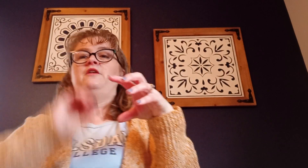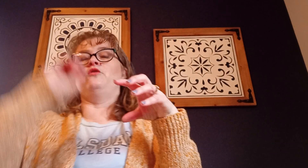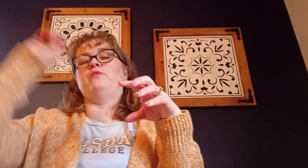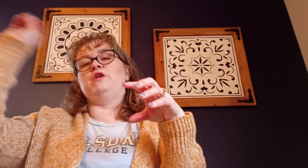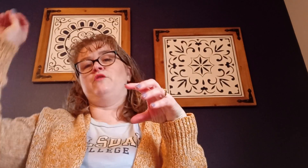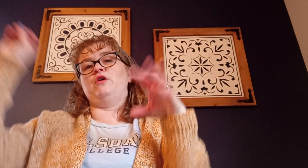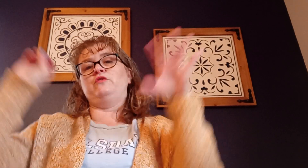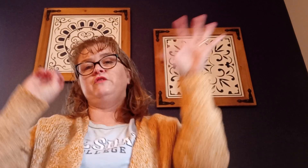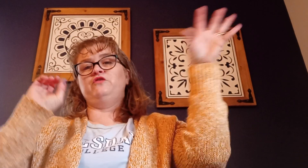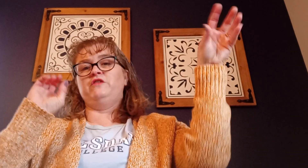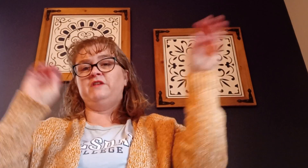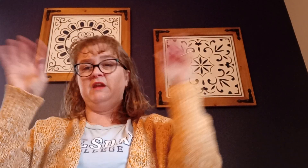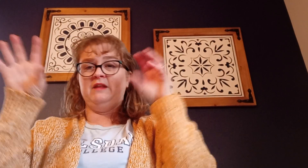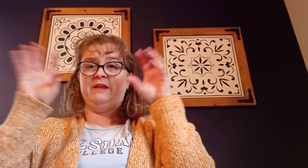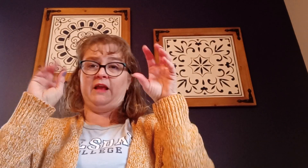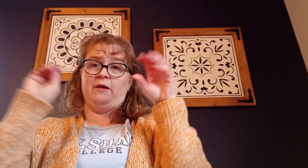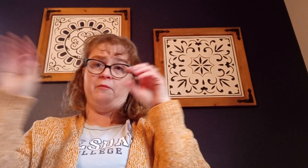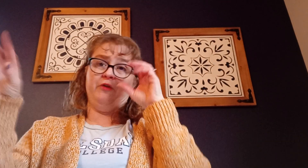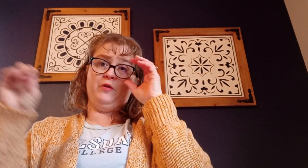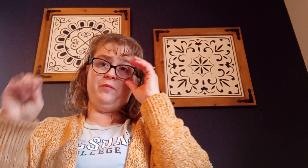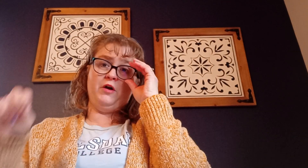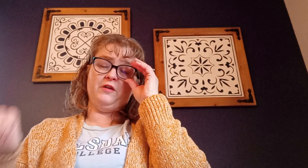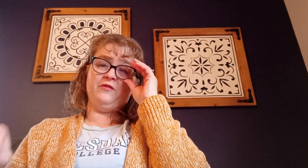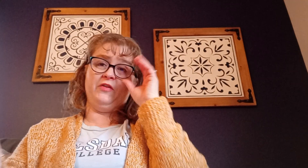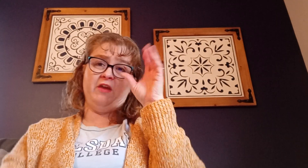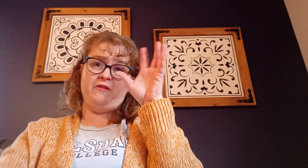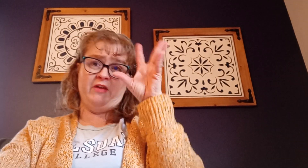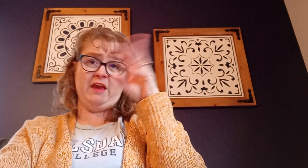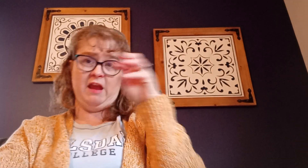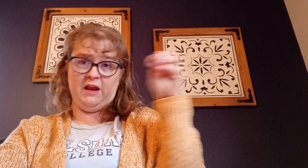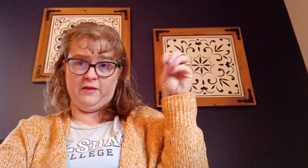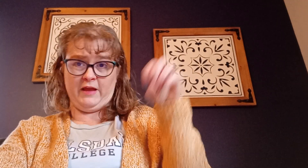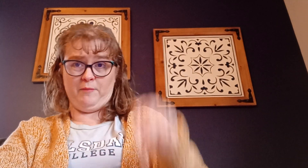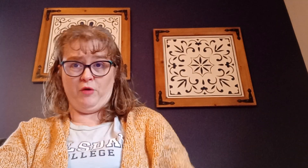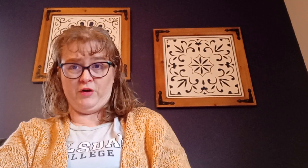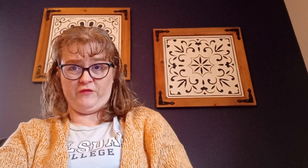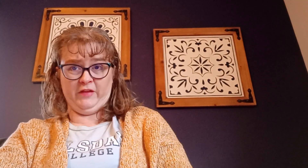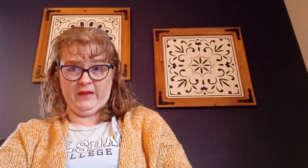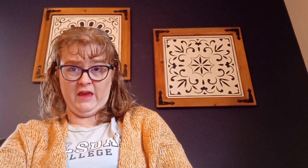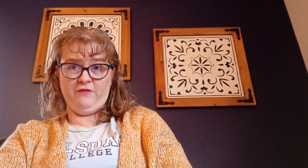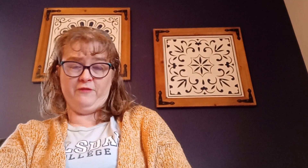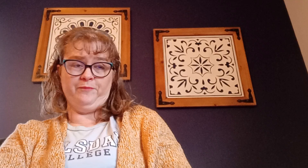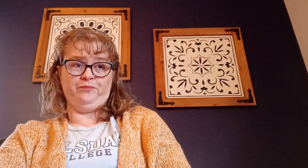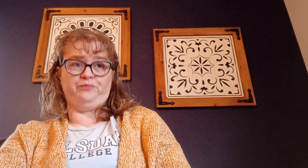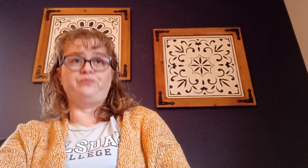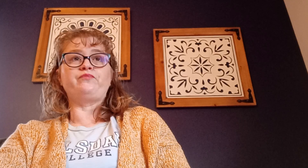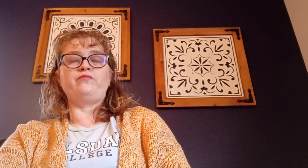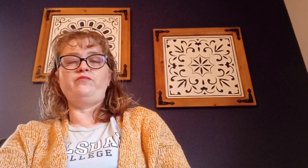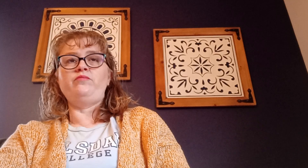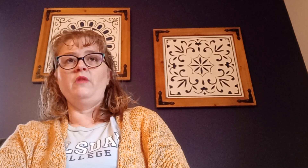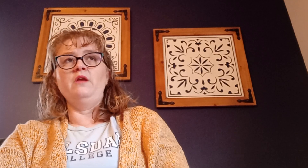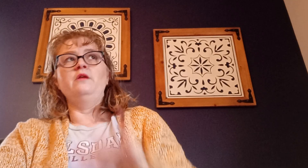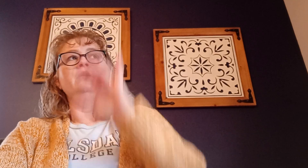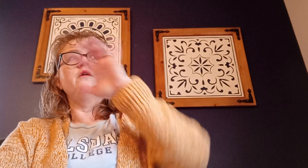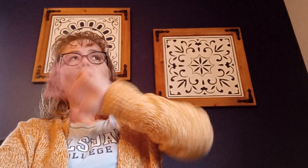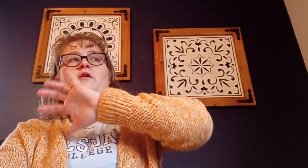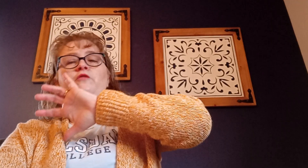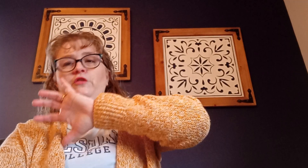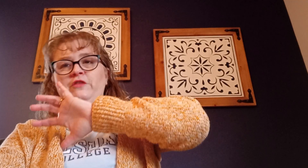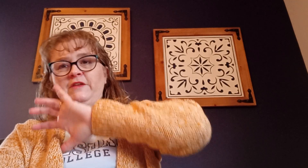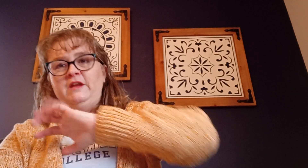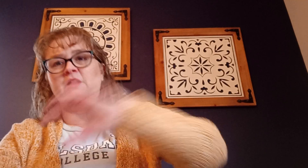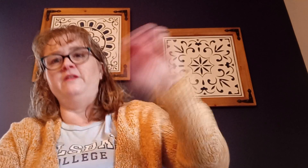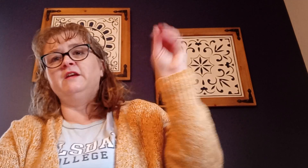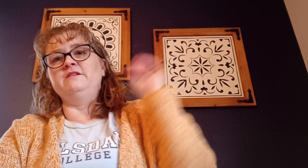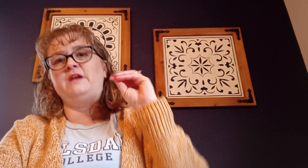to regrow because it's just eating like little parts. But think of like eating like part of a leaf versus eating the entire